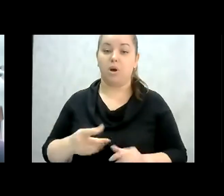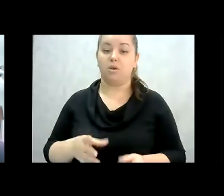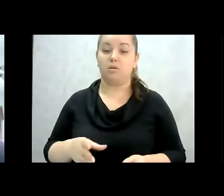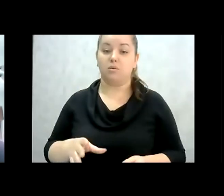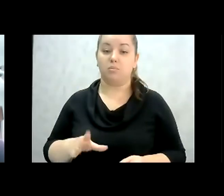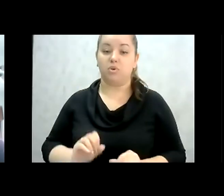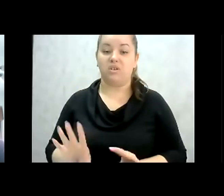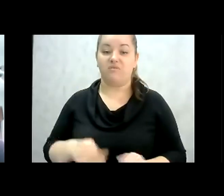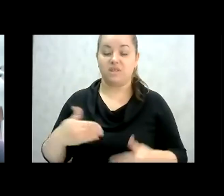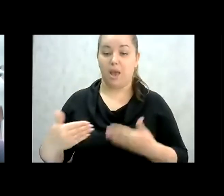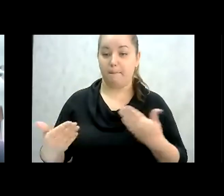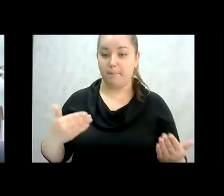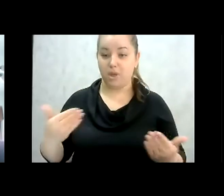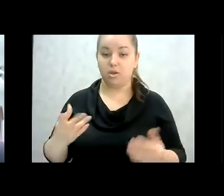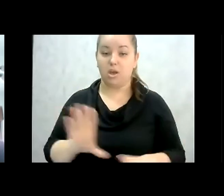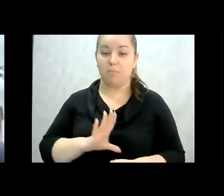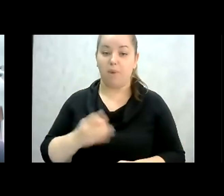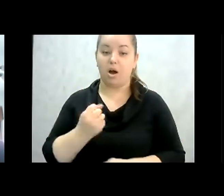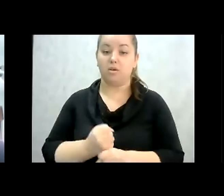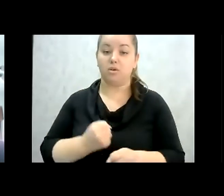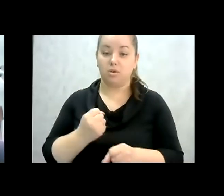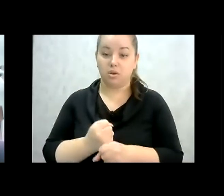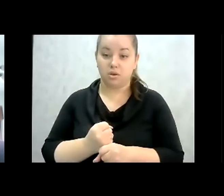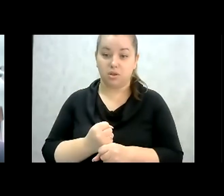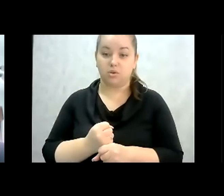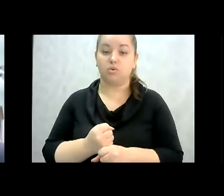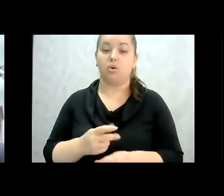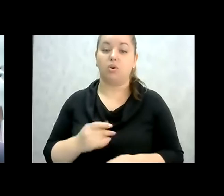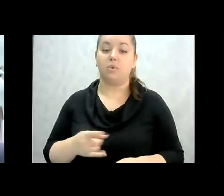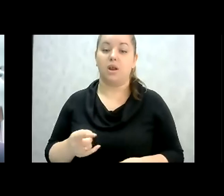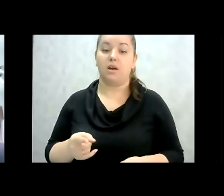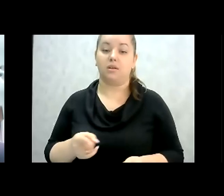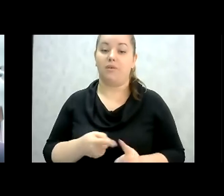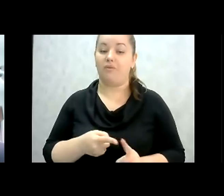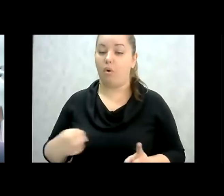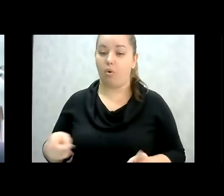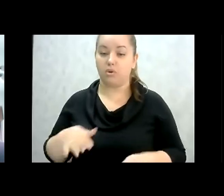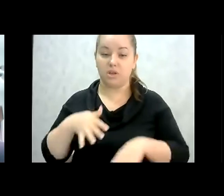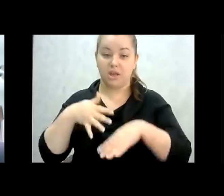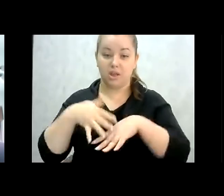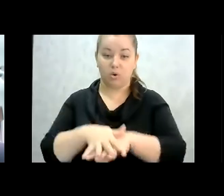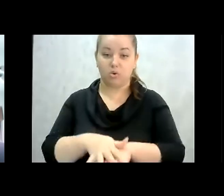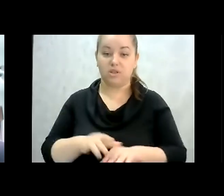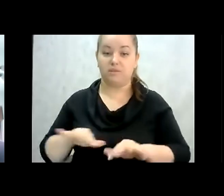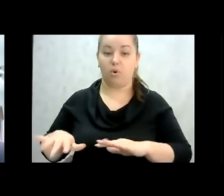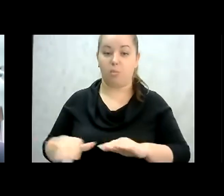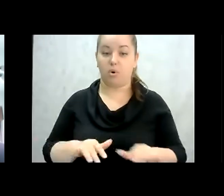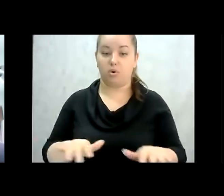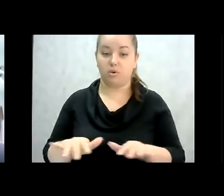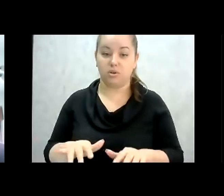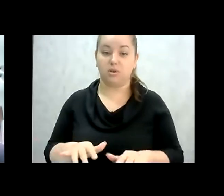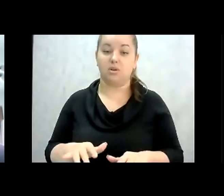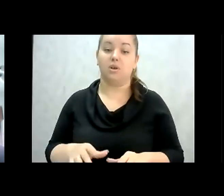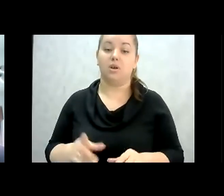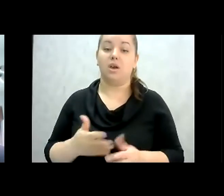the legislation more in line with international standards and Ukraine's international commitments. I will stop there, and thank you